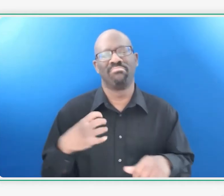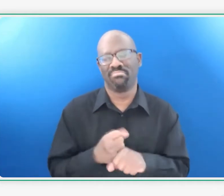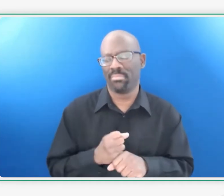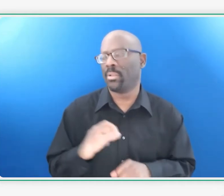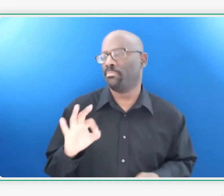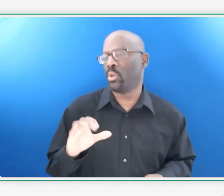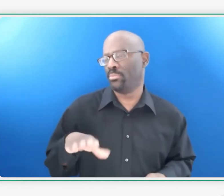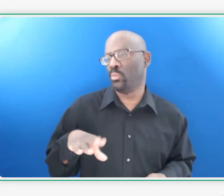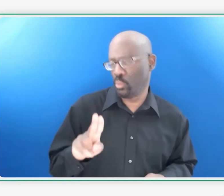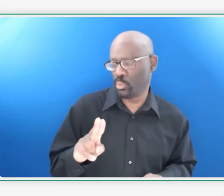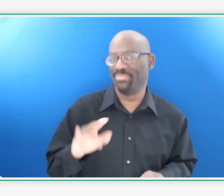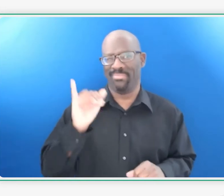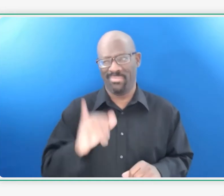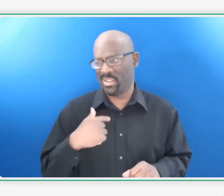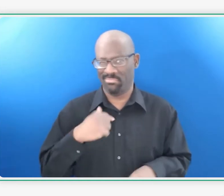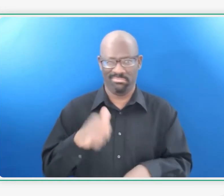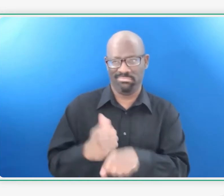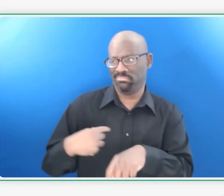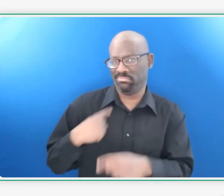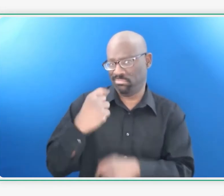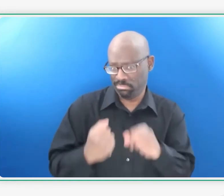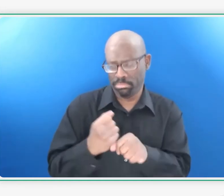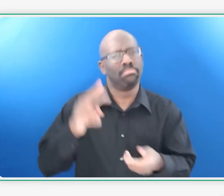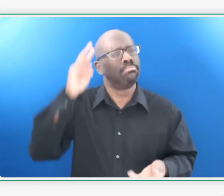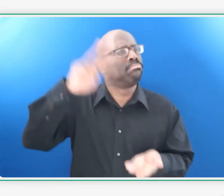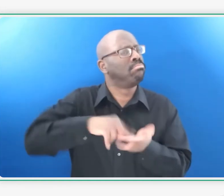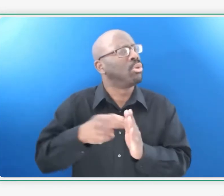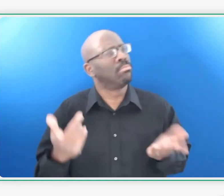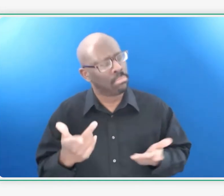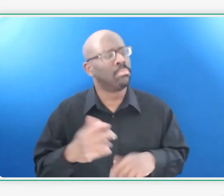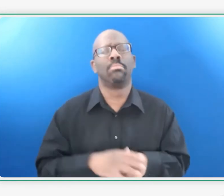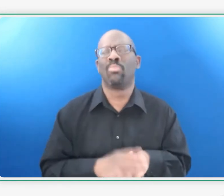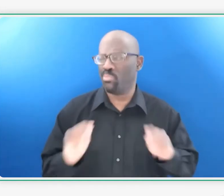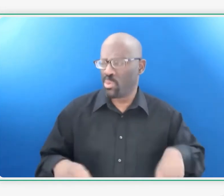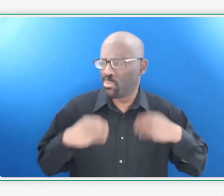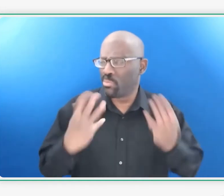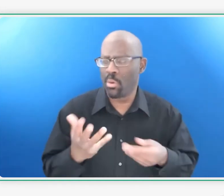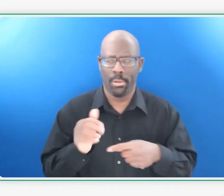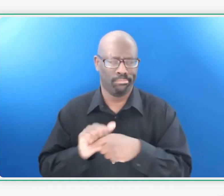is FCBU, which stands for Community by Us.